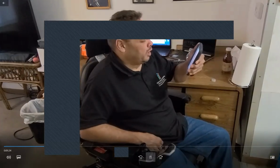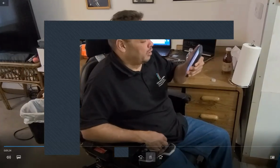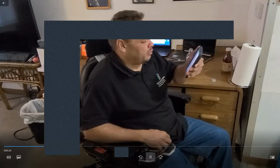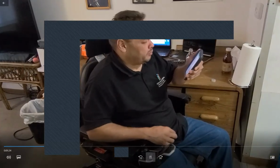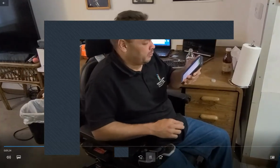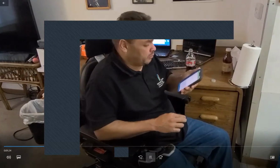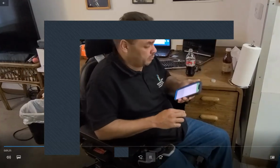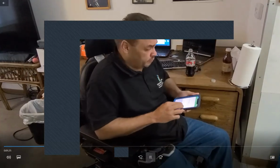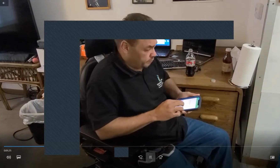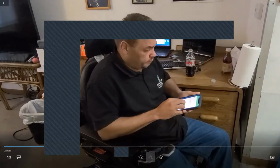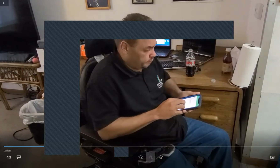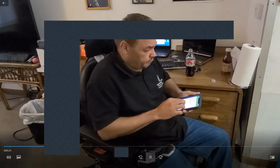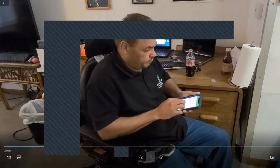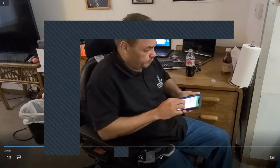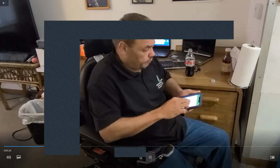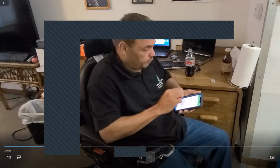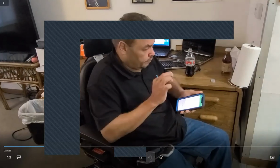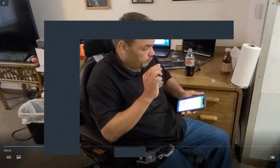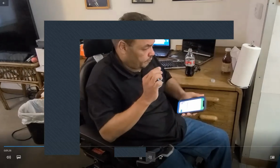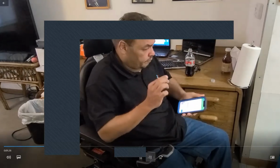University Hospital.